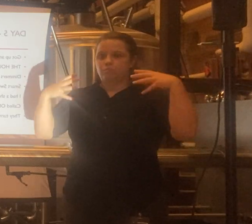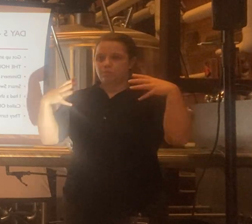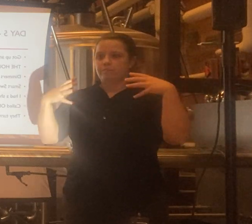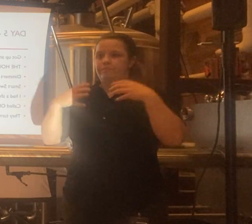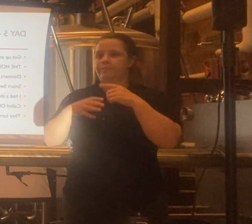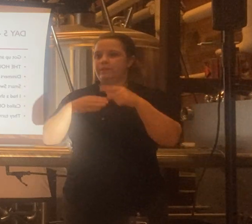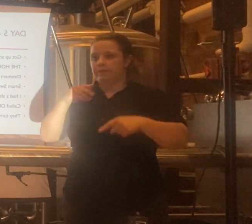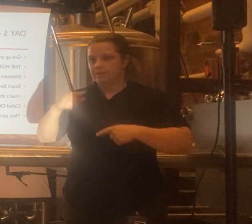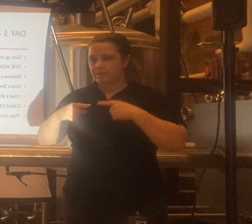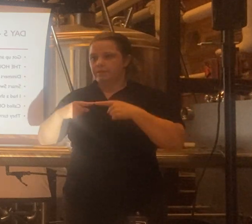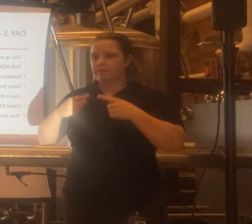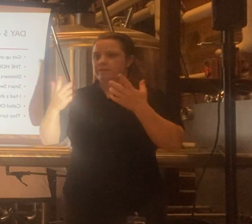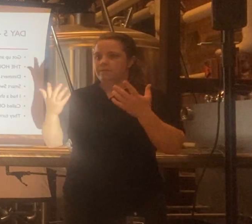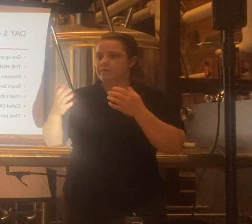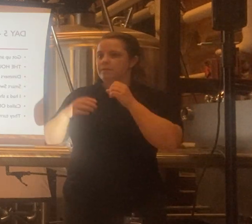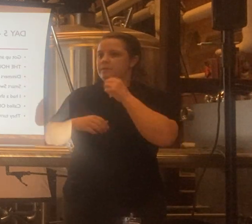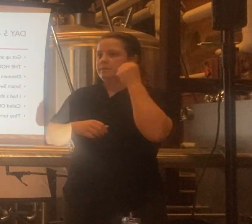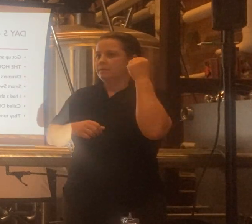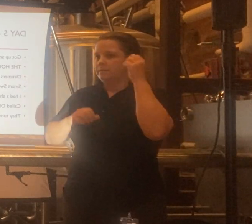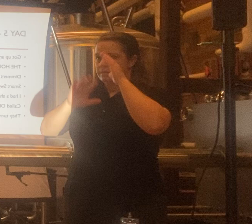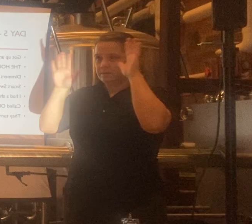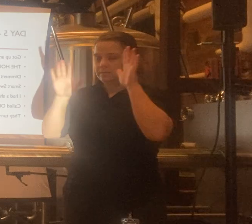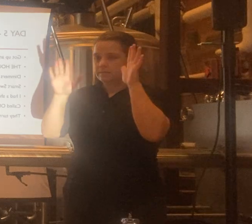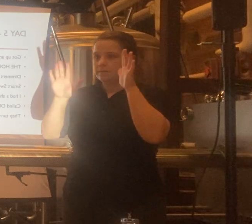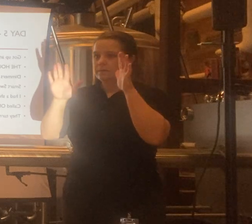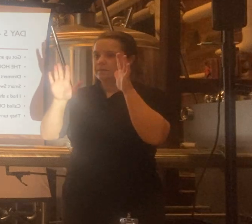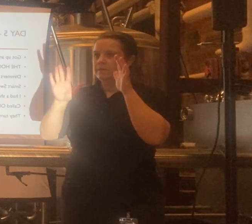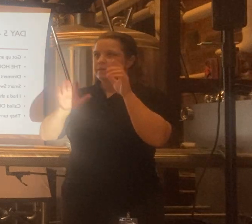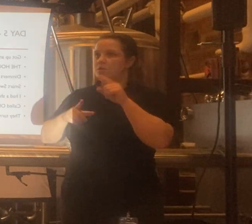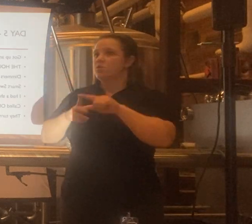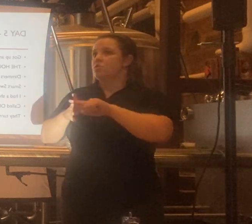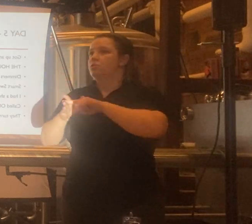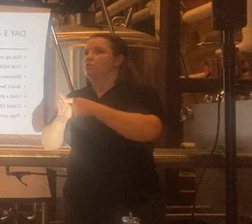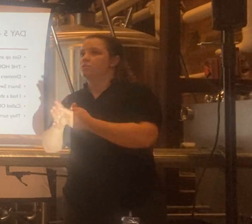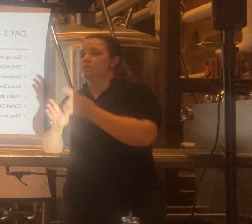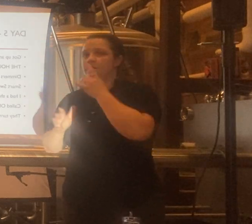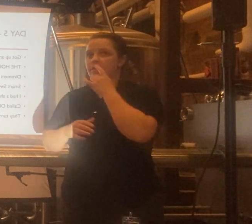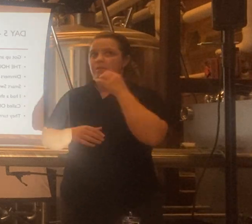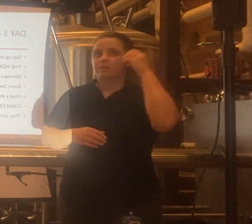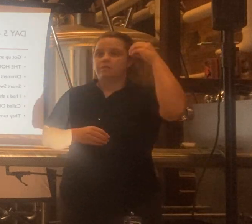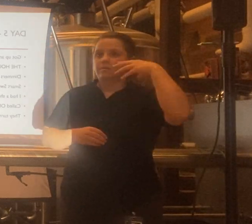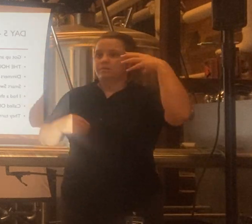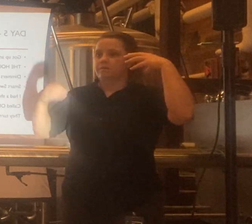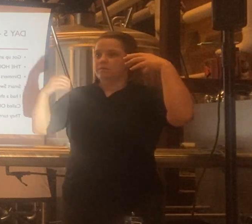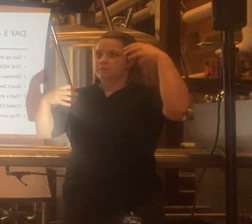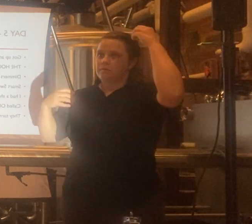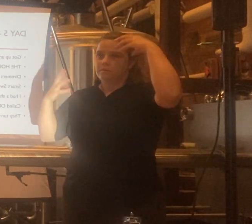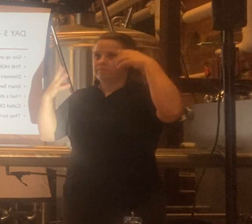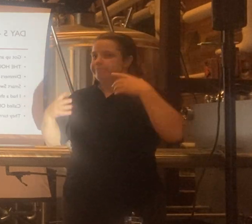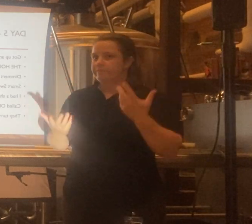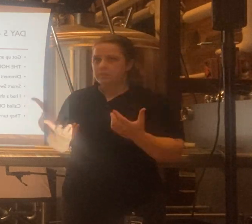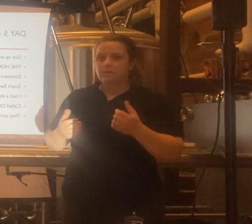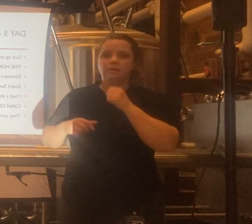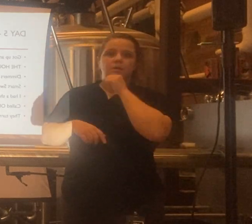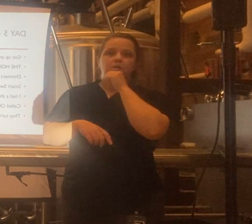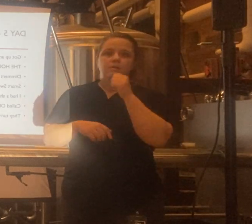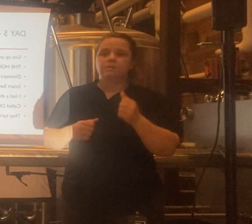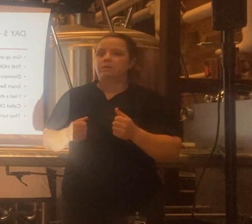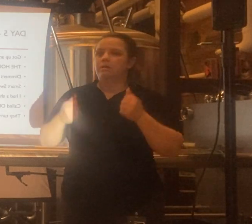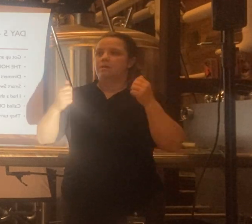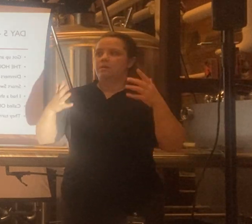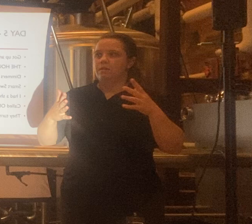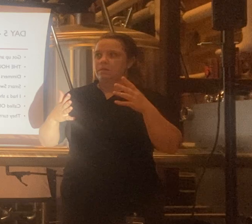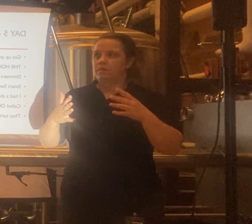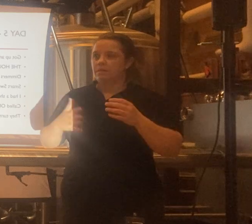lights because Saturday evening when the power was out and came back on, we didn't have a lot turned on. We were just watching TV. It was later in the